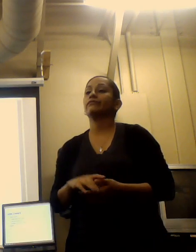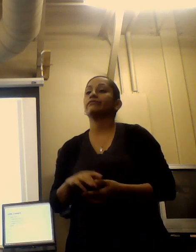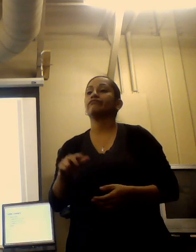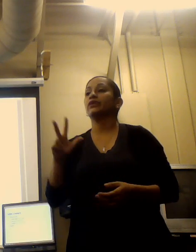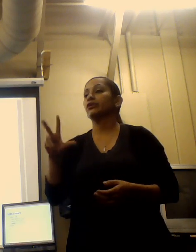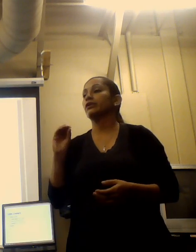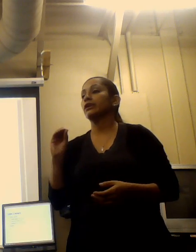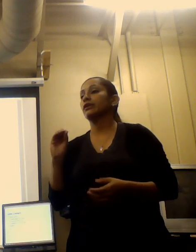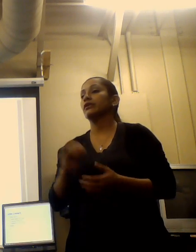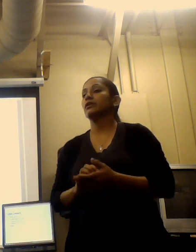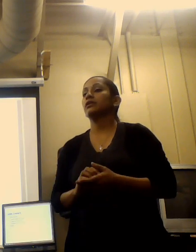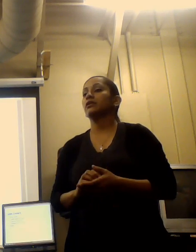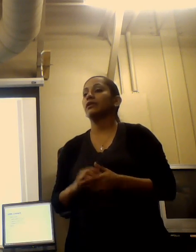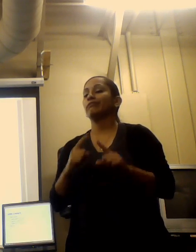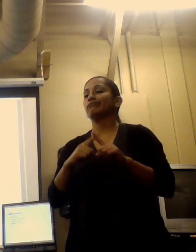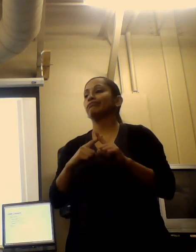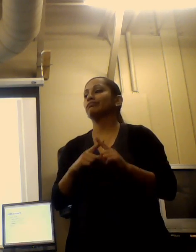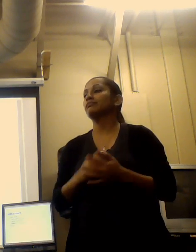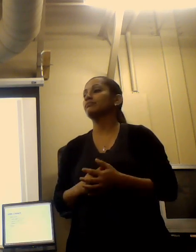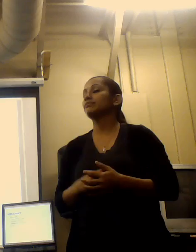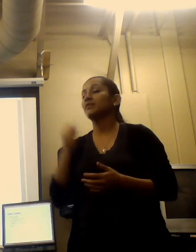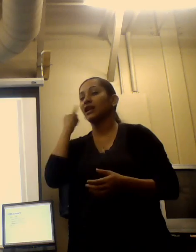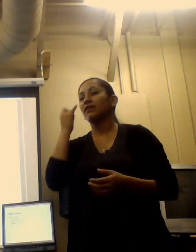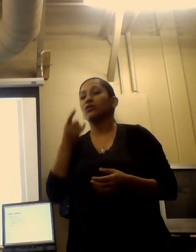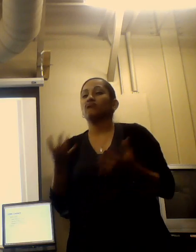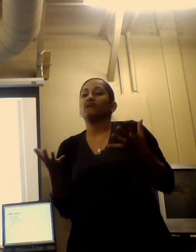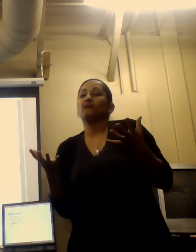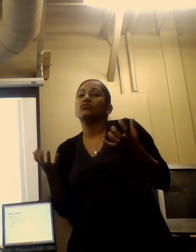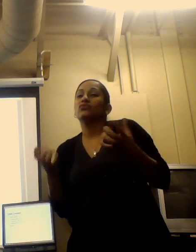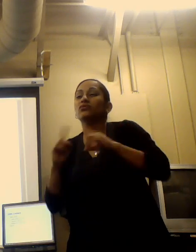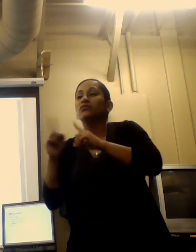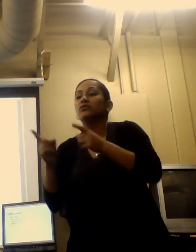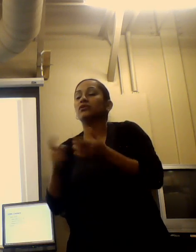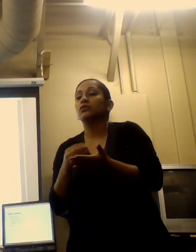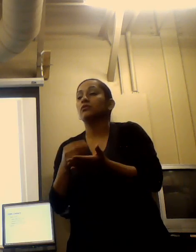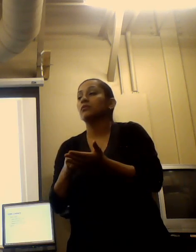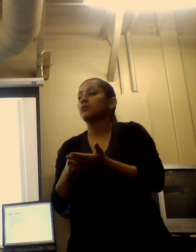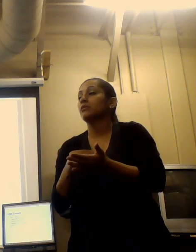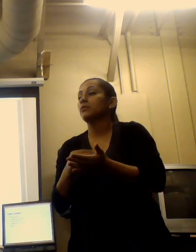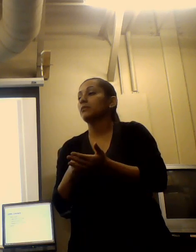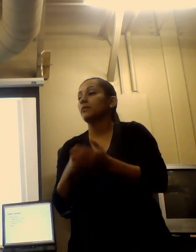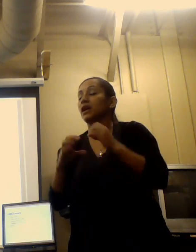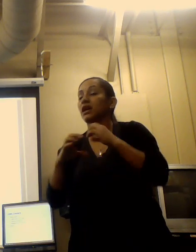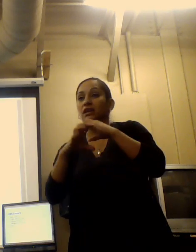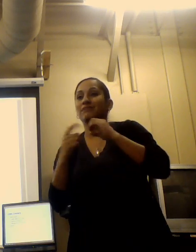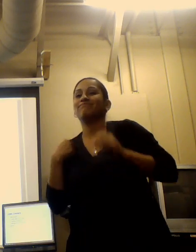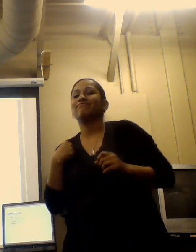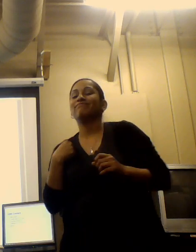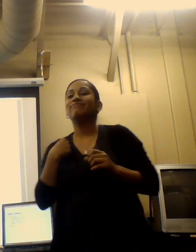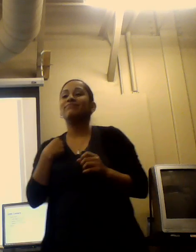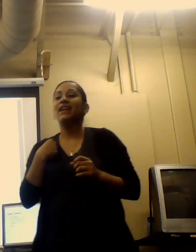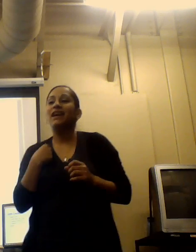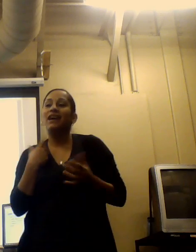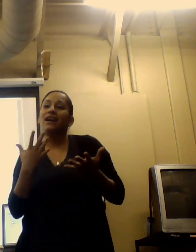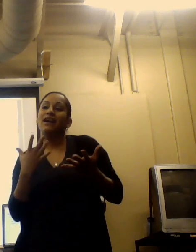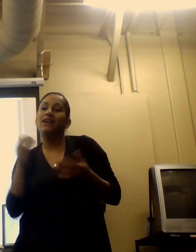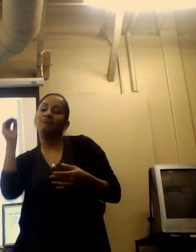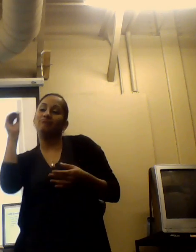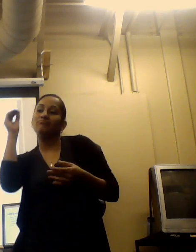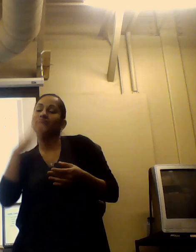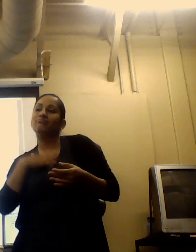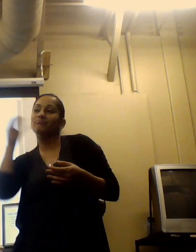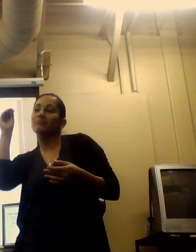a lens, I would tell you go buy a 50. They call it the nifty 50. It tends to be optically a